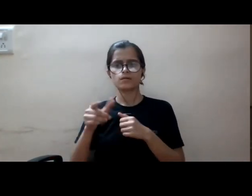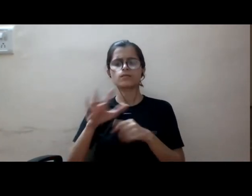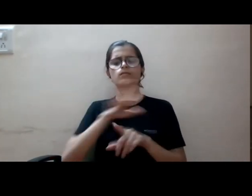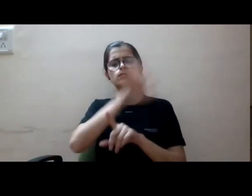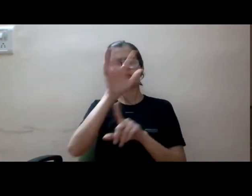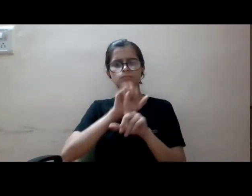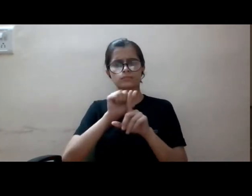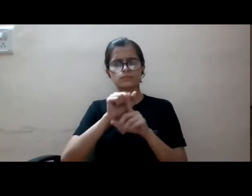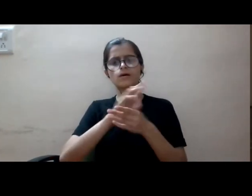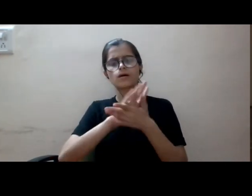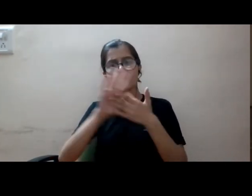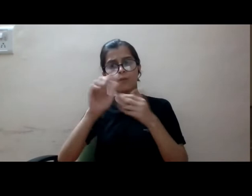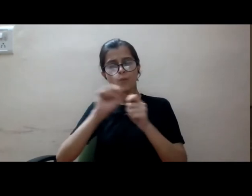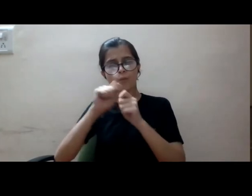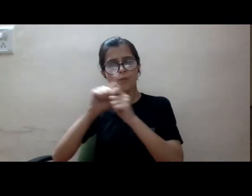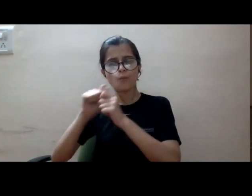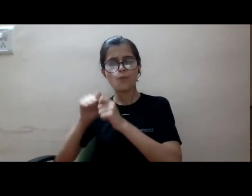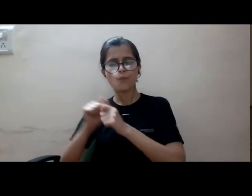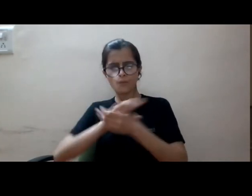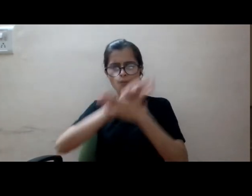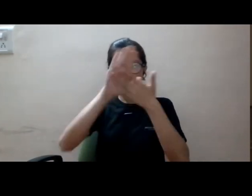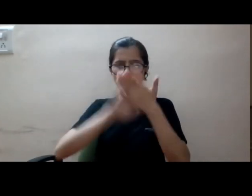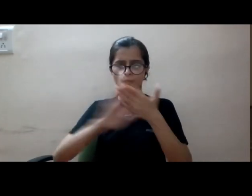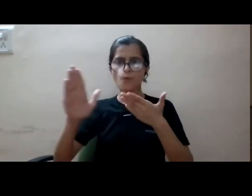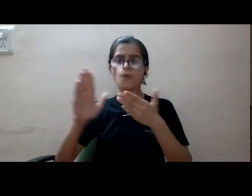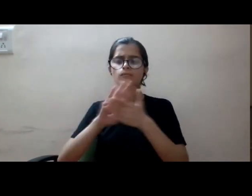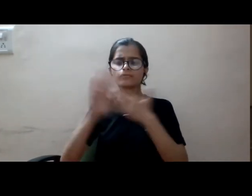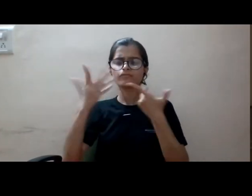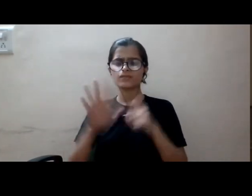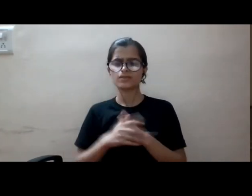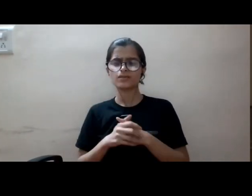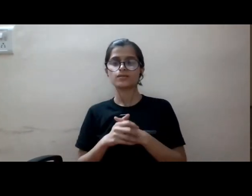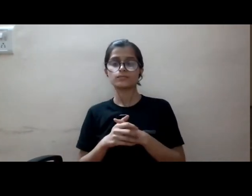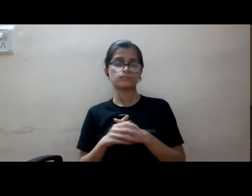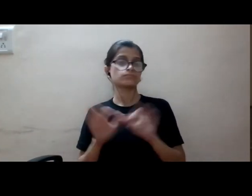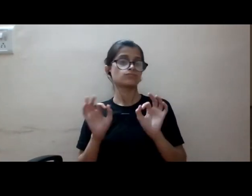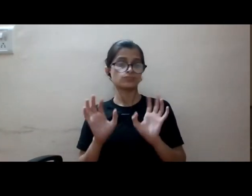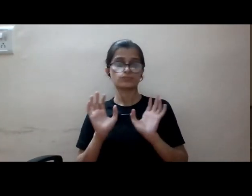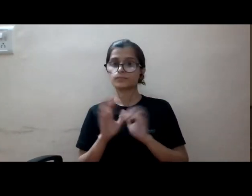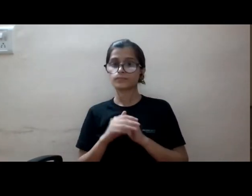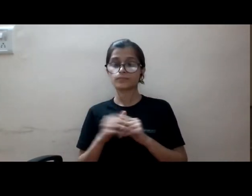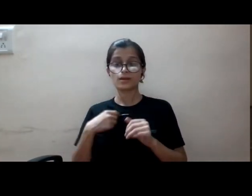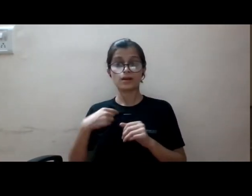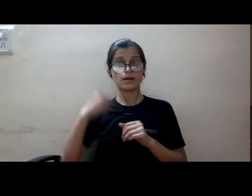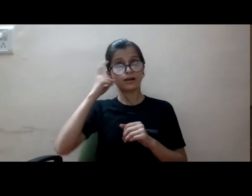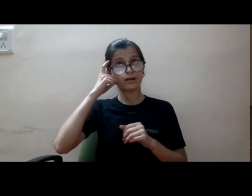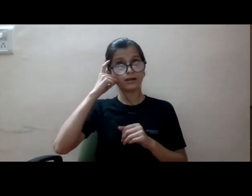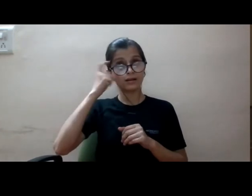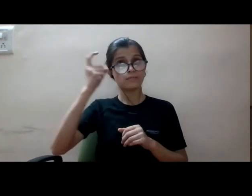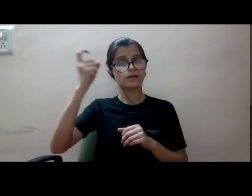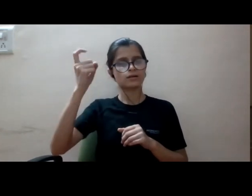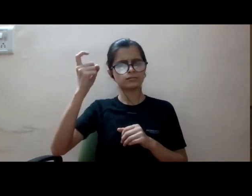its work when everything is a sign. I imagine Gass was being